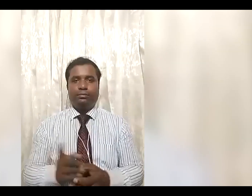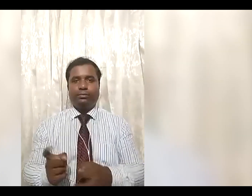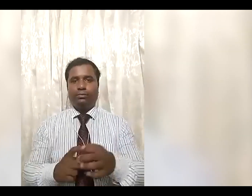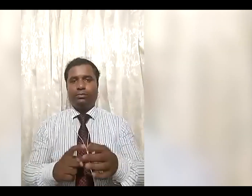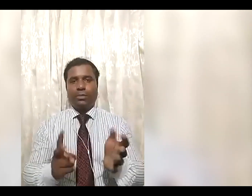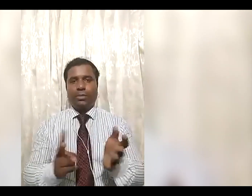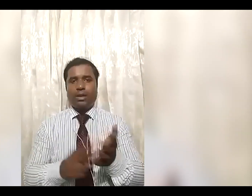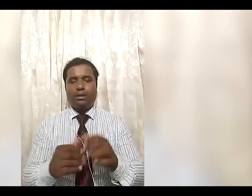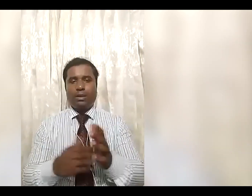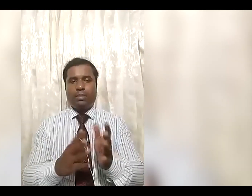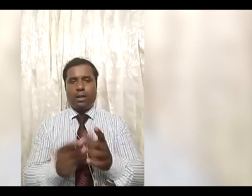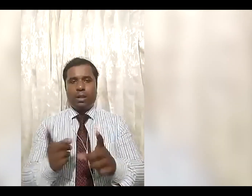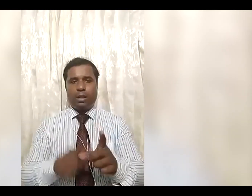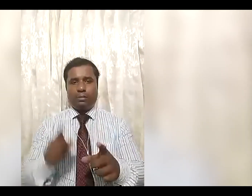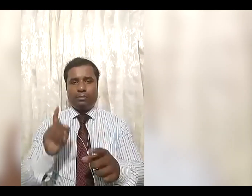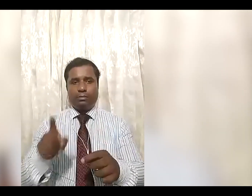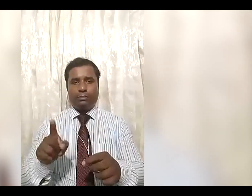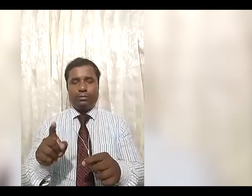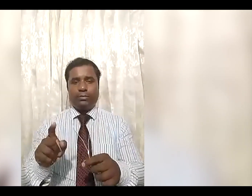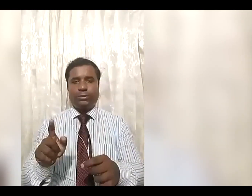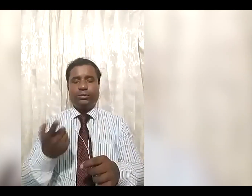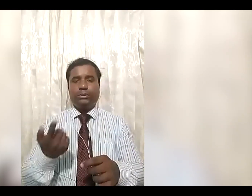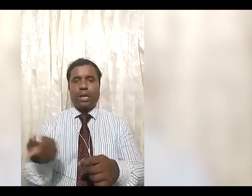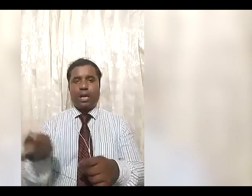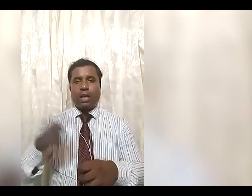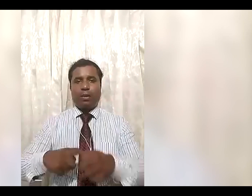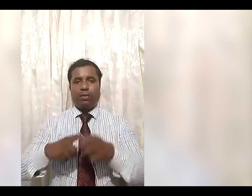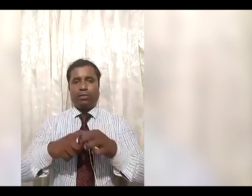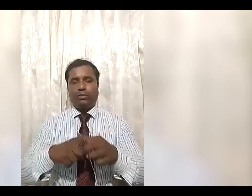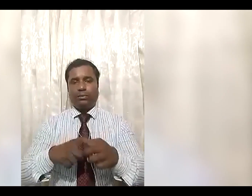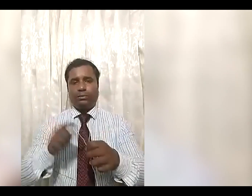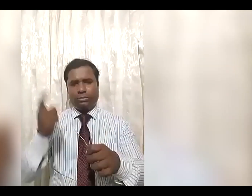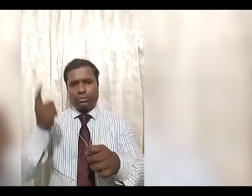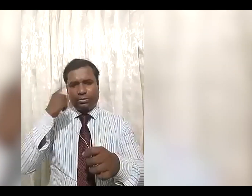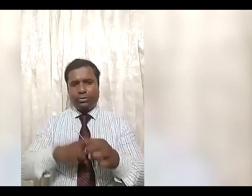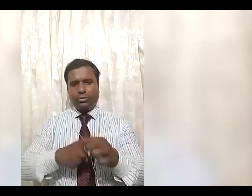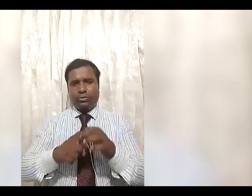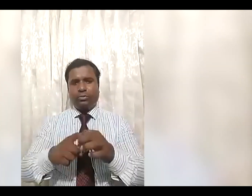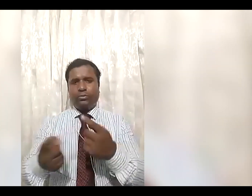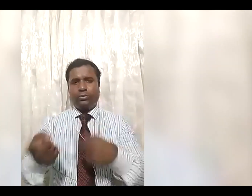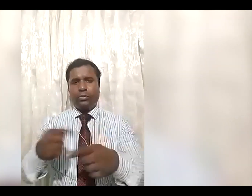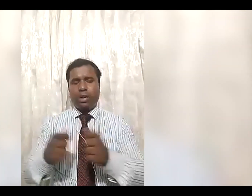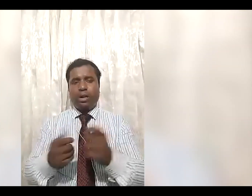So, Josh, can you give me the questions again? The question, Nazmus, was